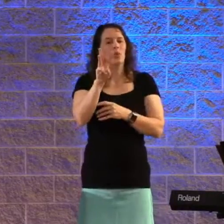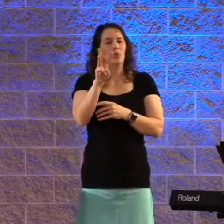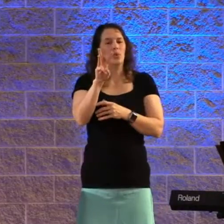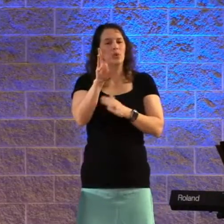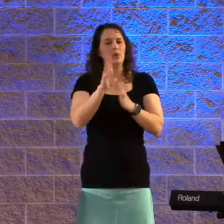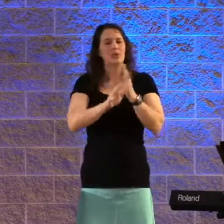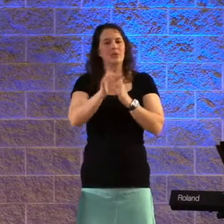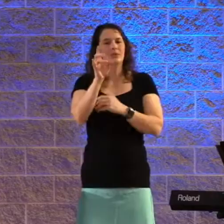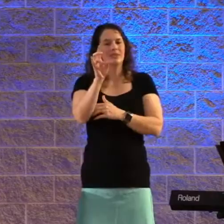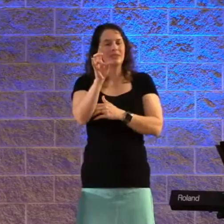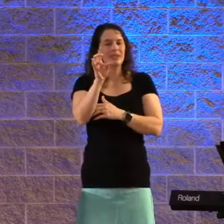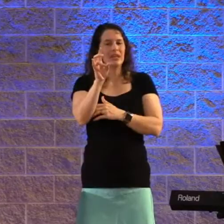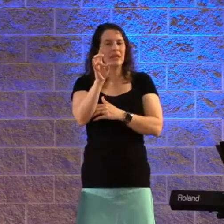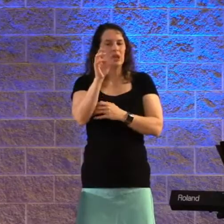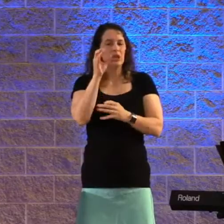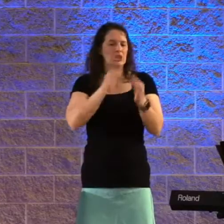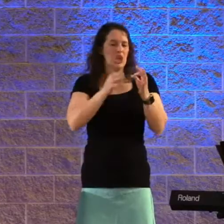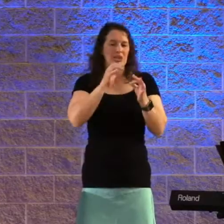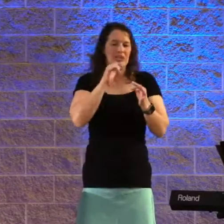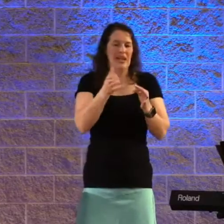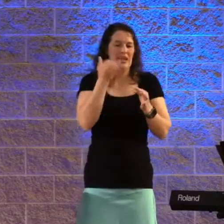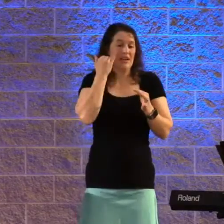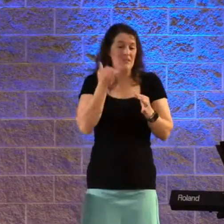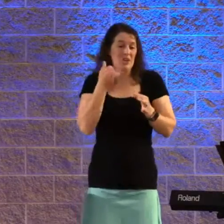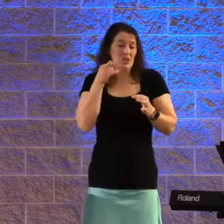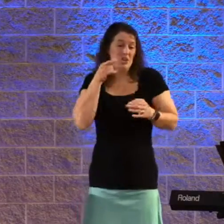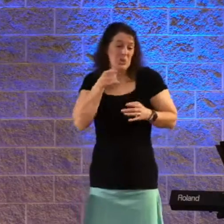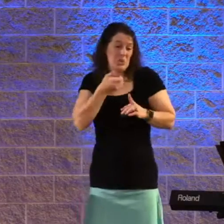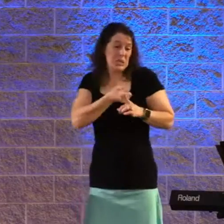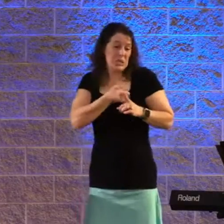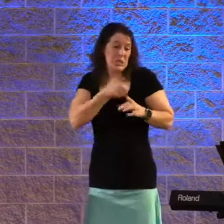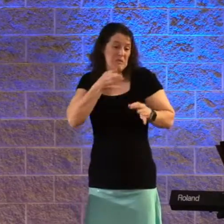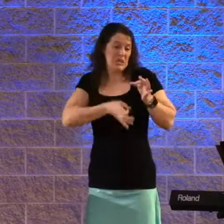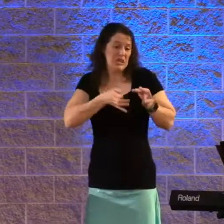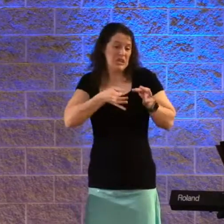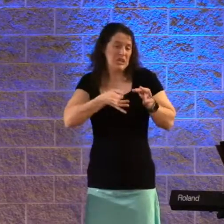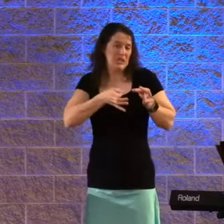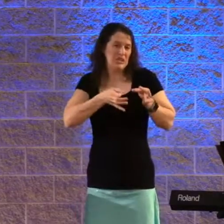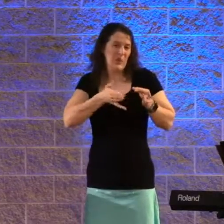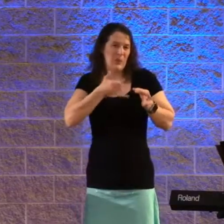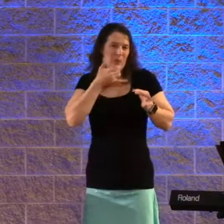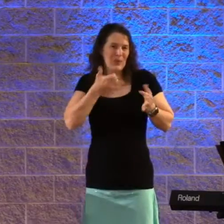judged. And so some people say, well, judge not lest ye be judged.